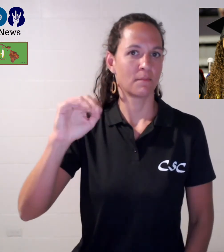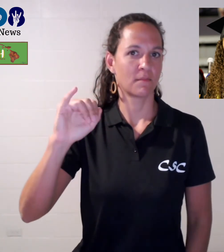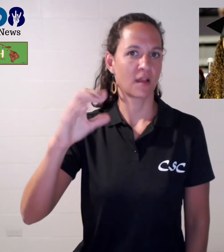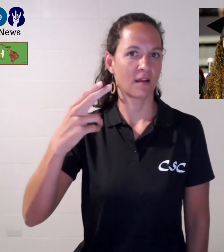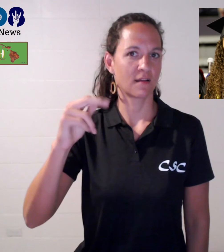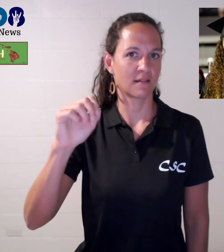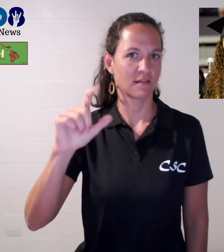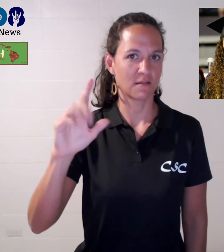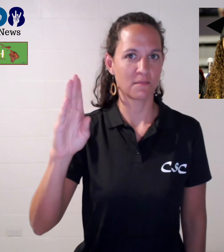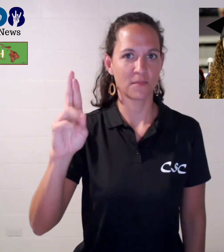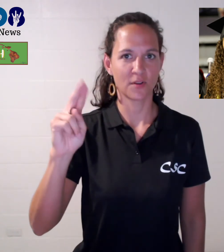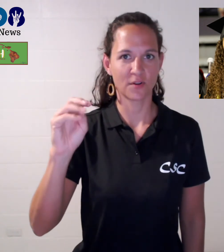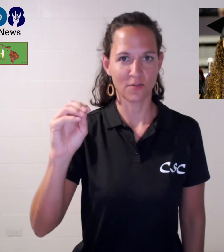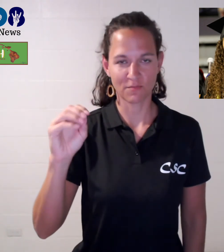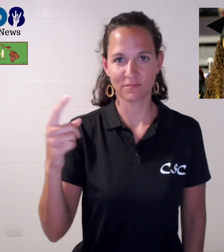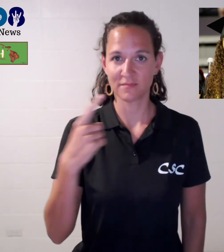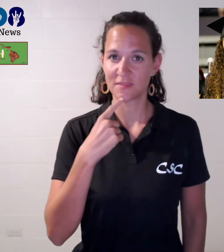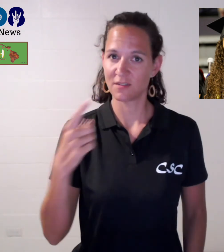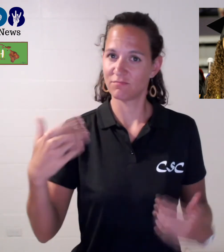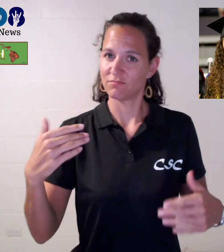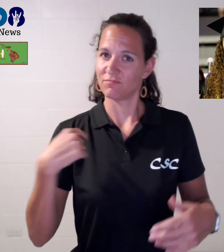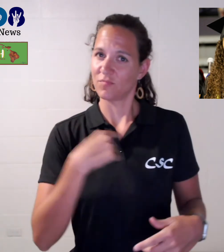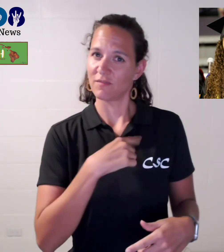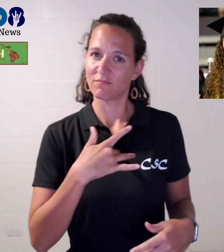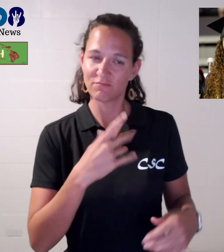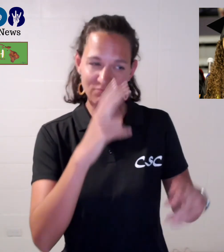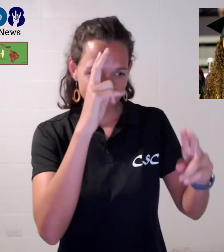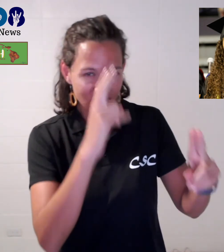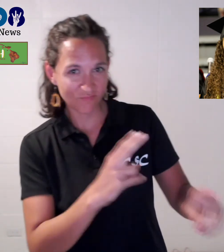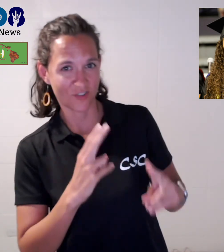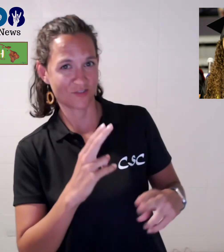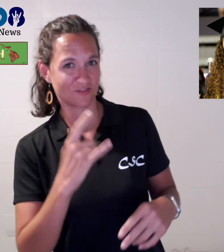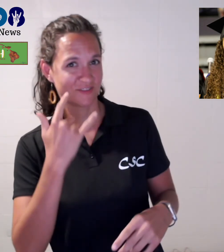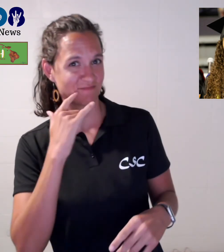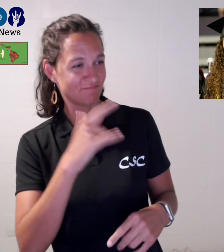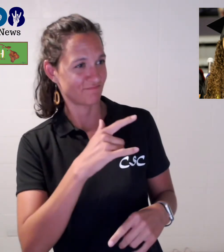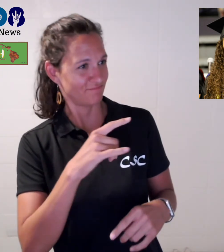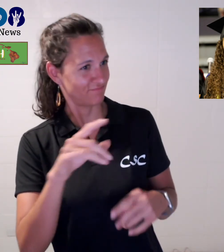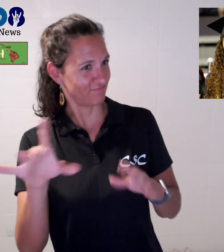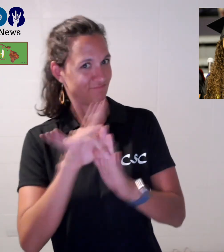Manoa Provost Michael Bruno said, "We are so honored that she